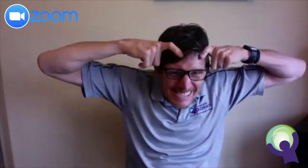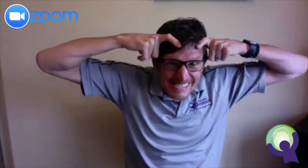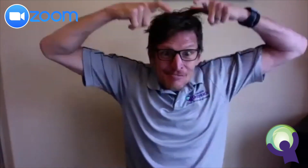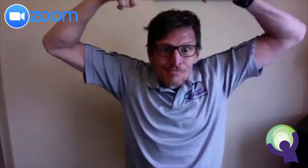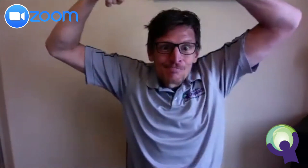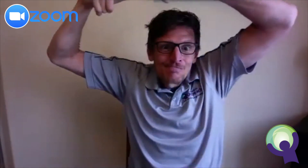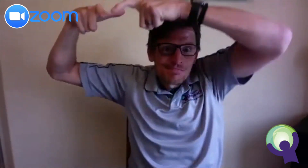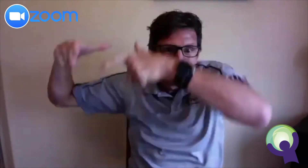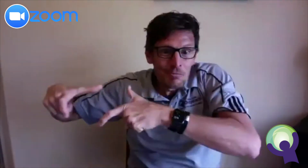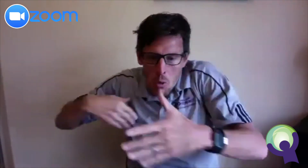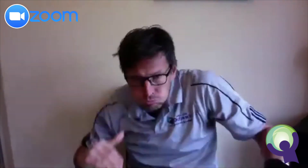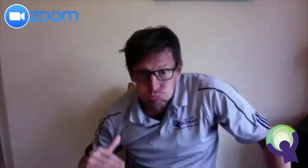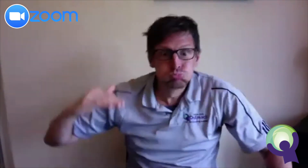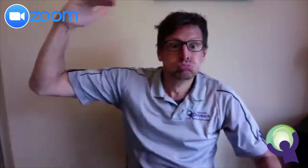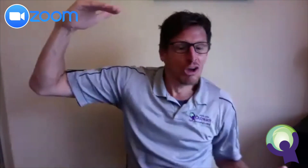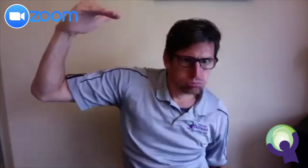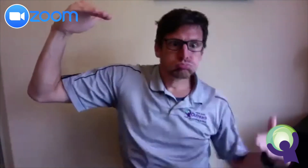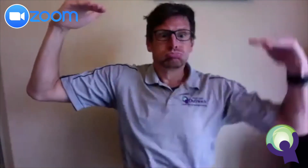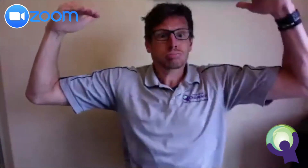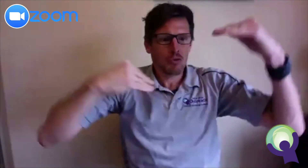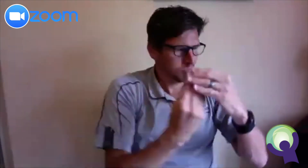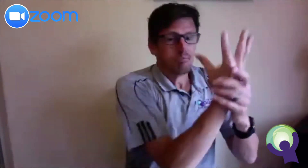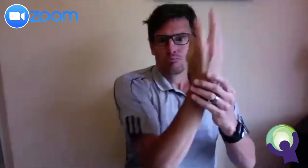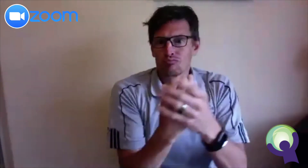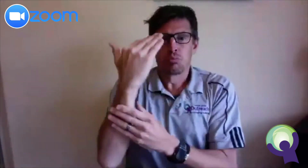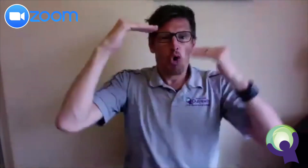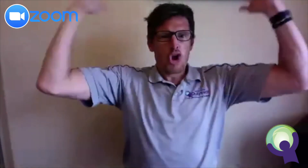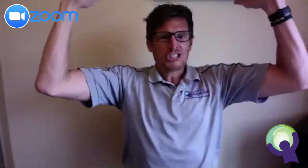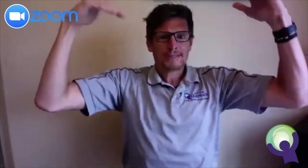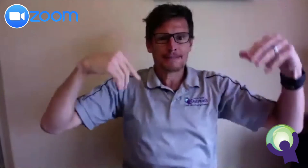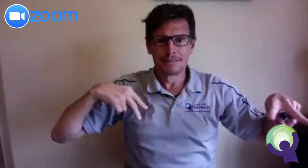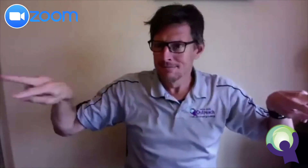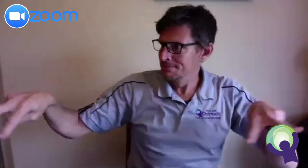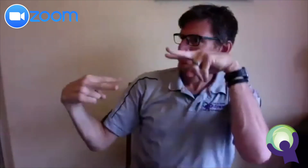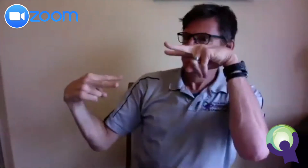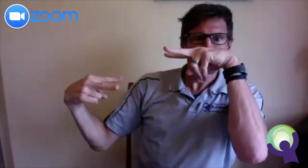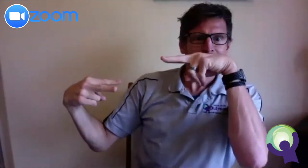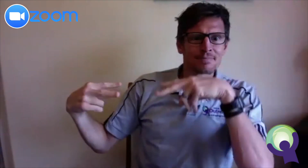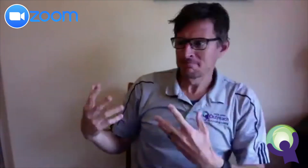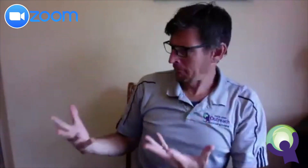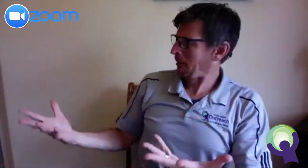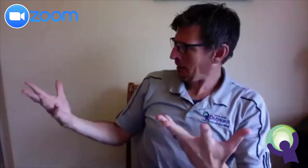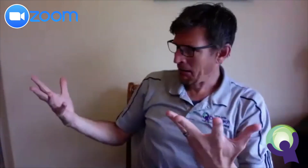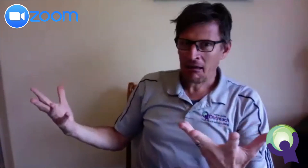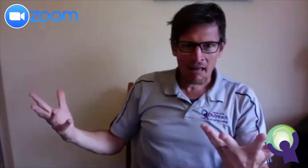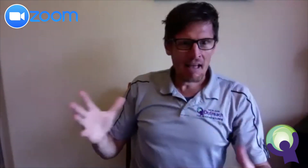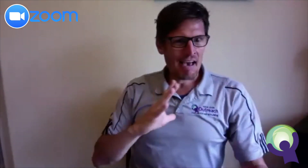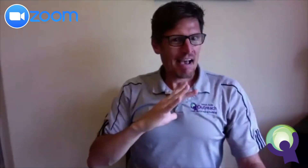Their adventure hats had washed ashore. Sadie looked at the garden plot. The jungle of weeds was gone.